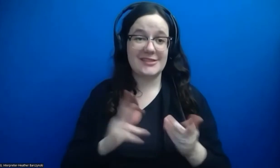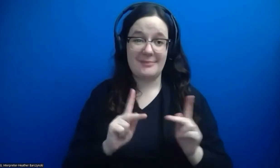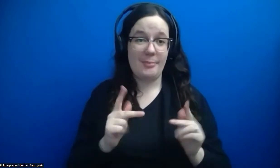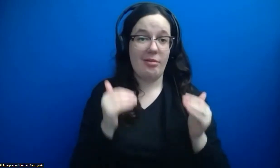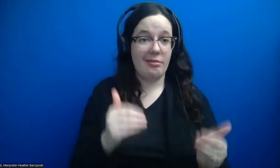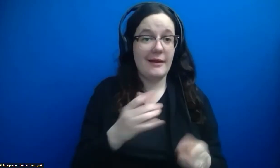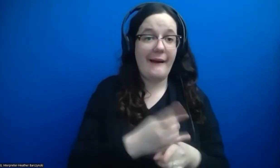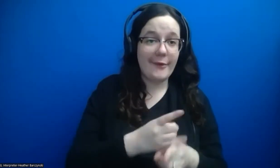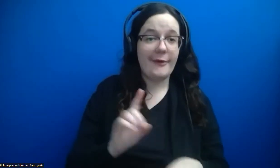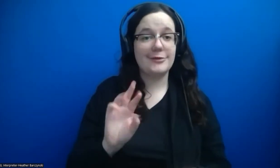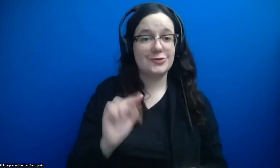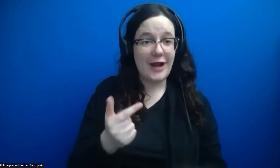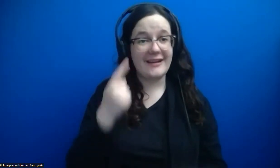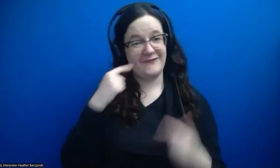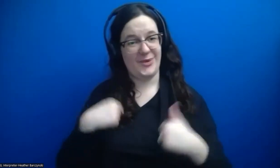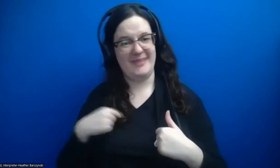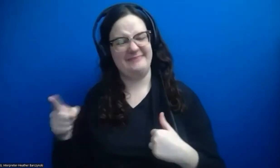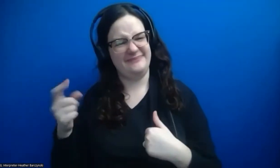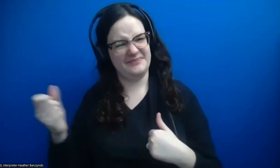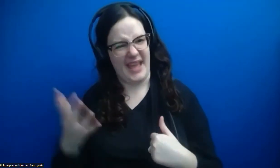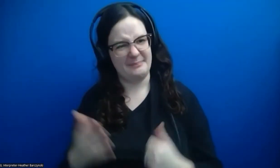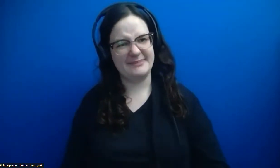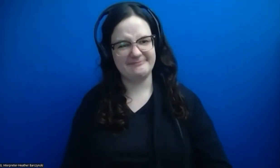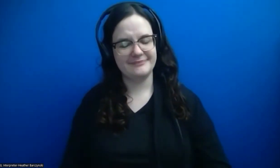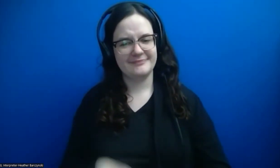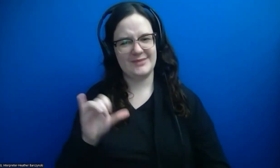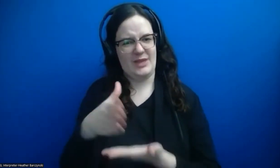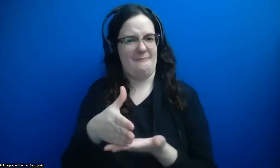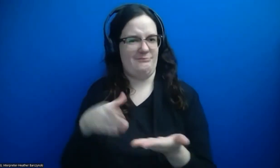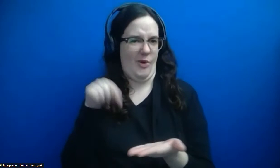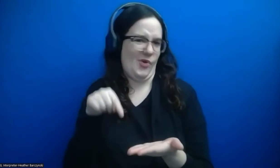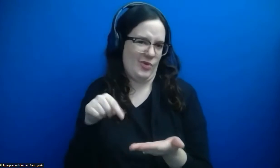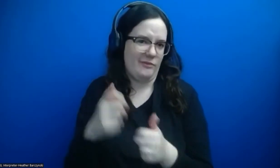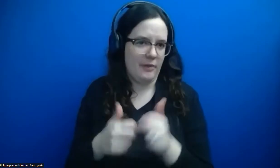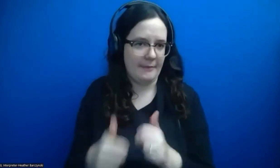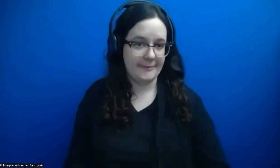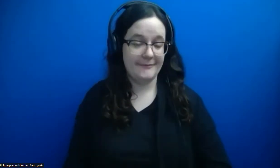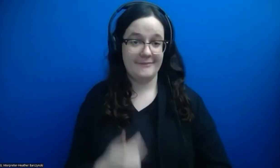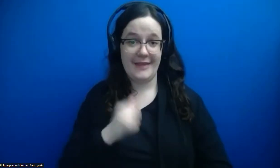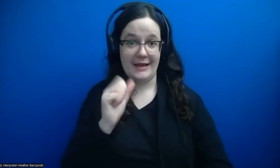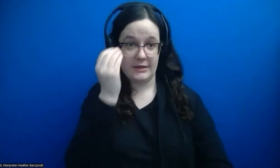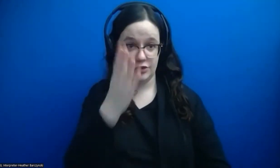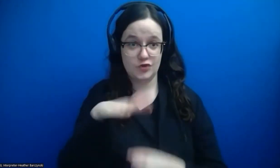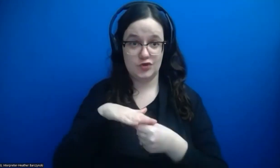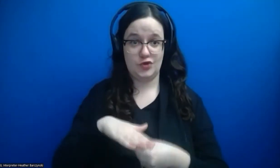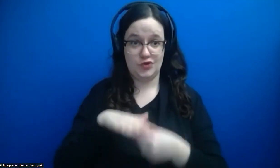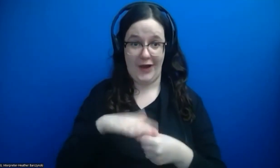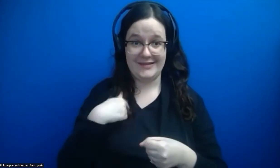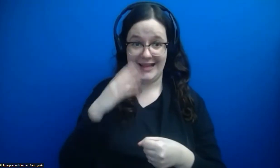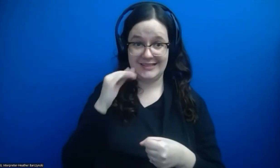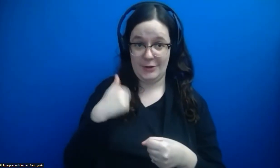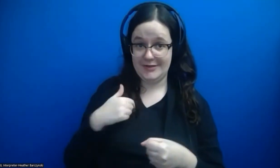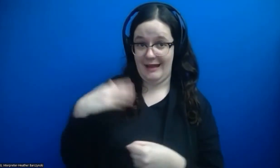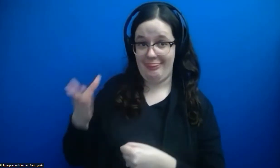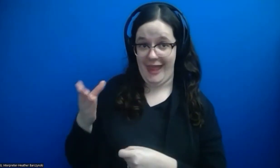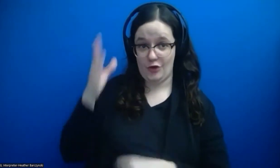gambling. So that's part of it. And I can tell you that the stress that I was under when I got into Korea played directly